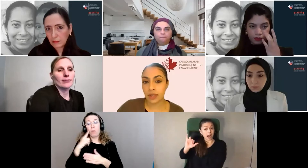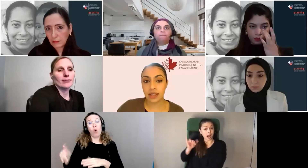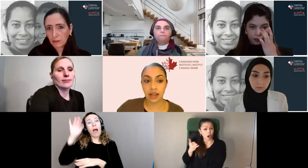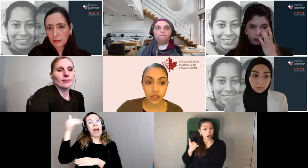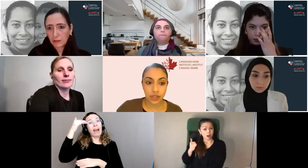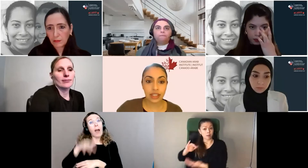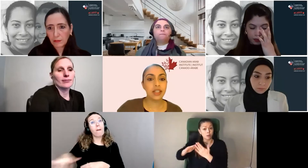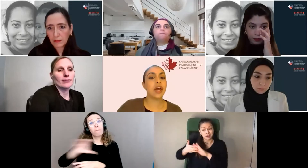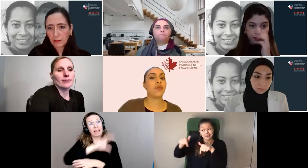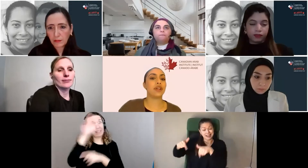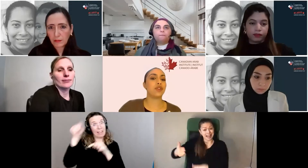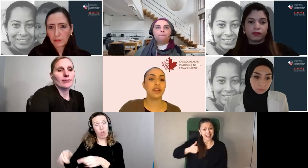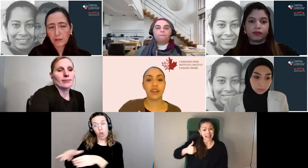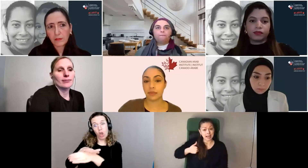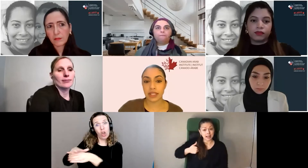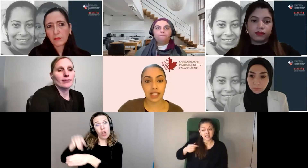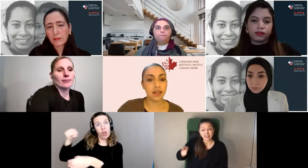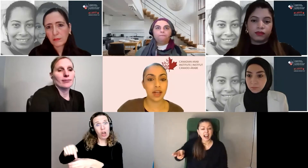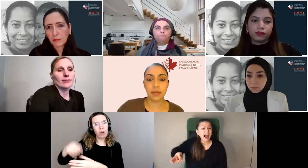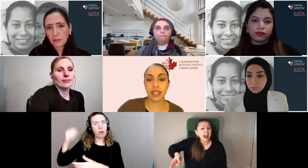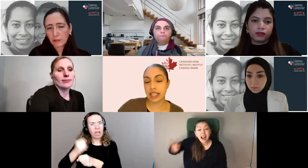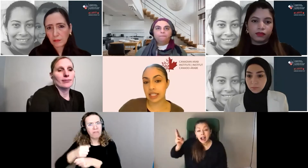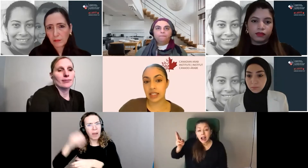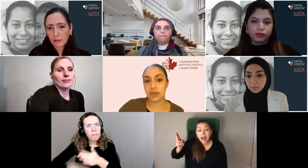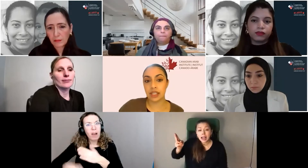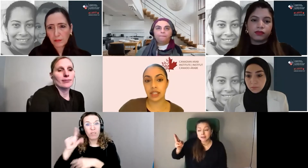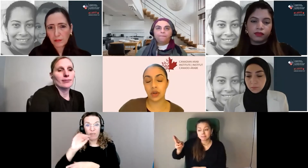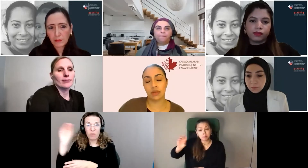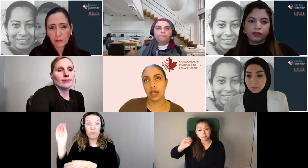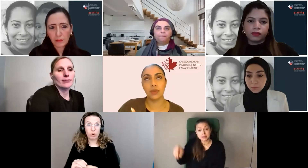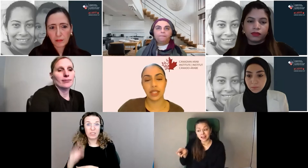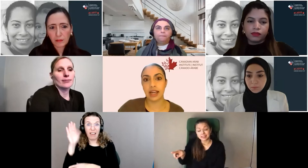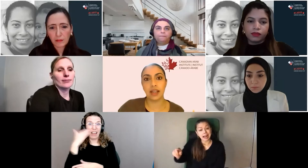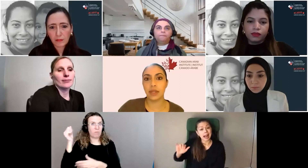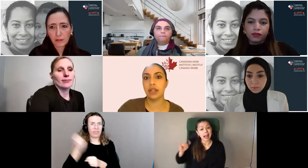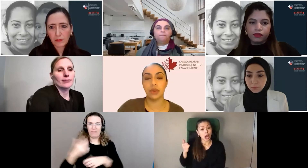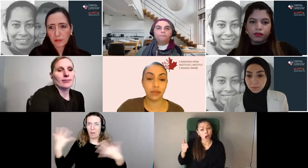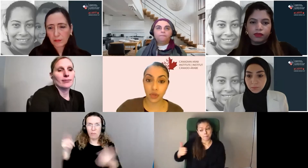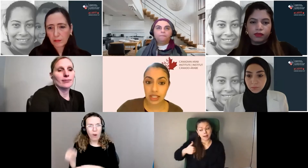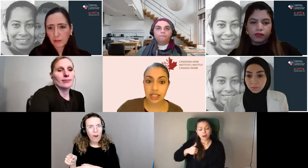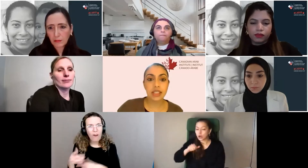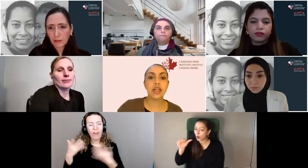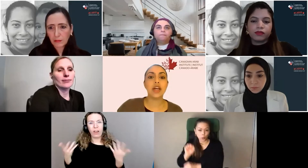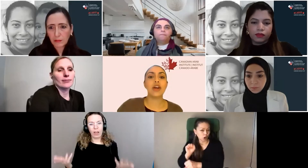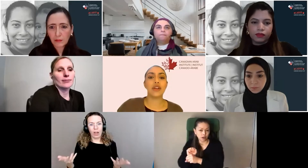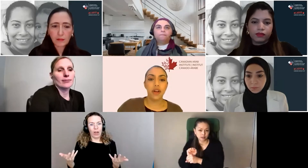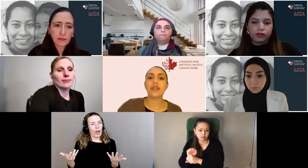unemployment rate in the country, with 25% of Arab Canadians being, or Arabs in Canada being